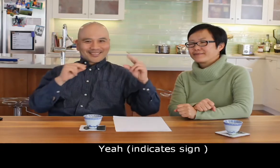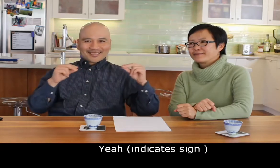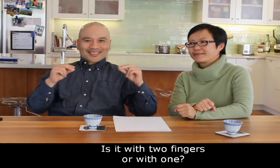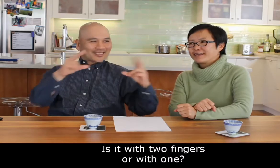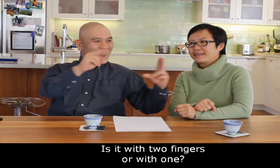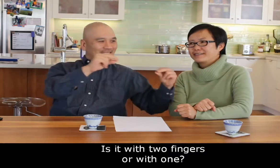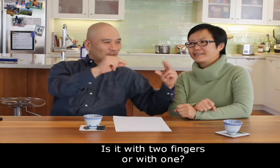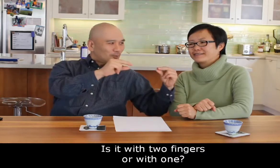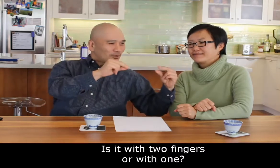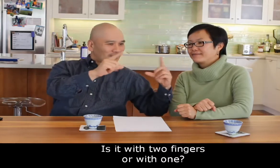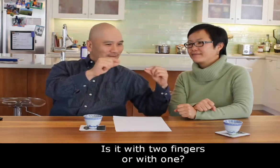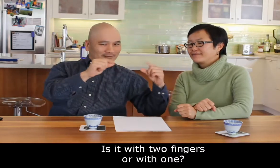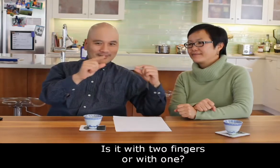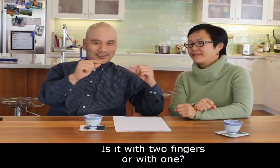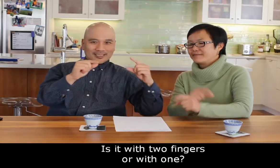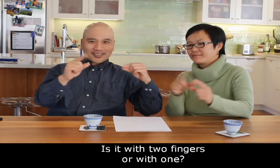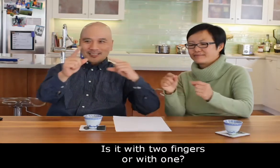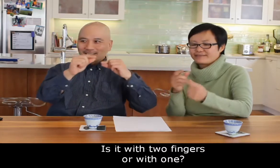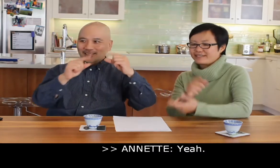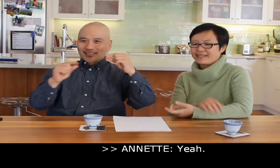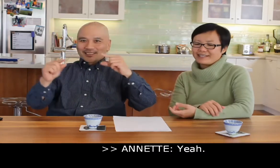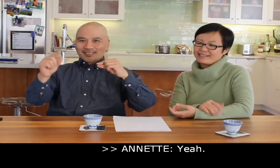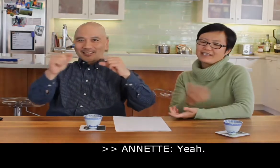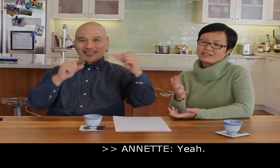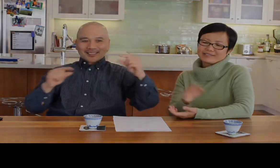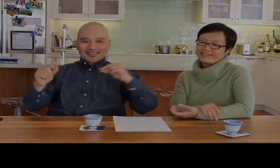Is it two or? Yeah, yes.